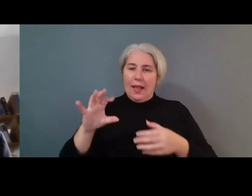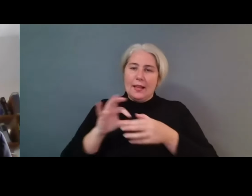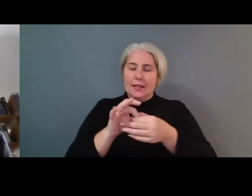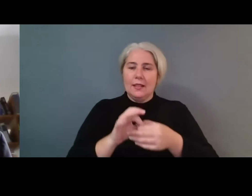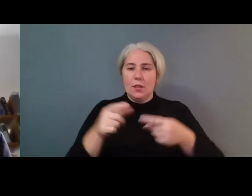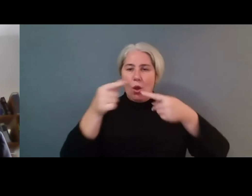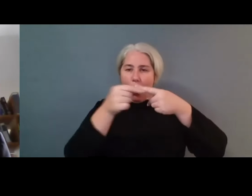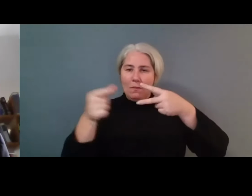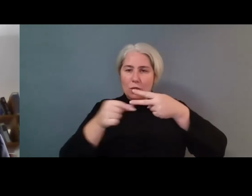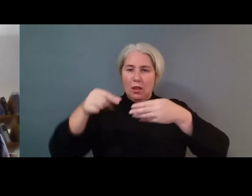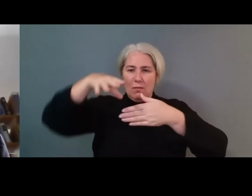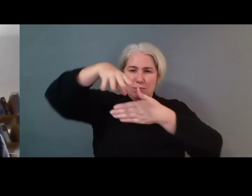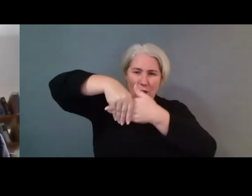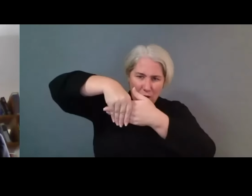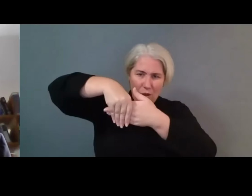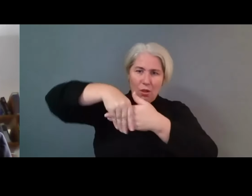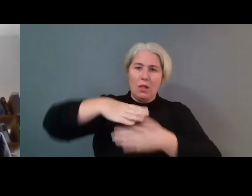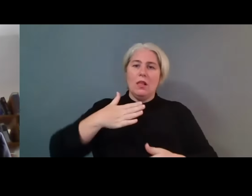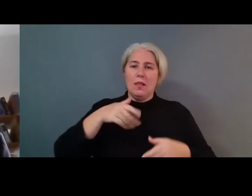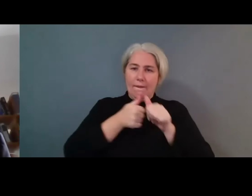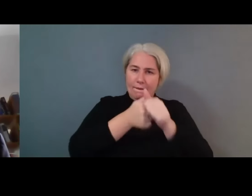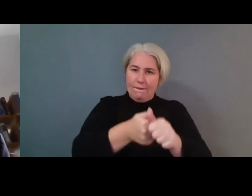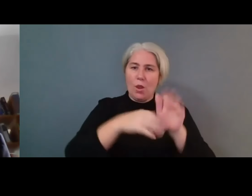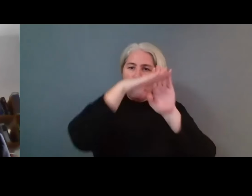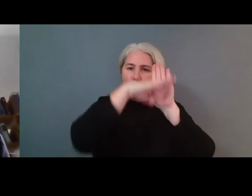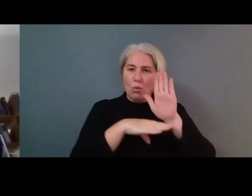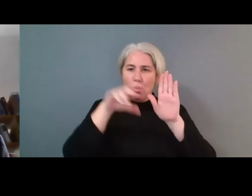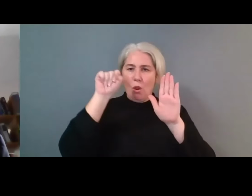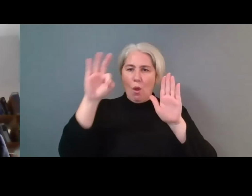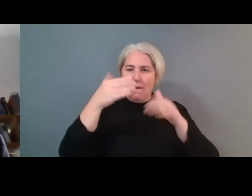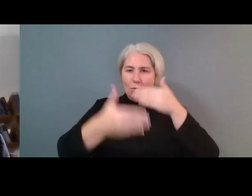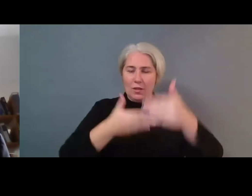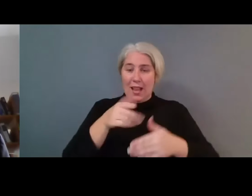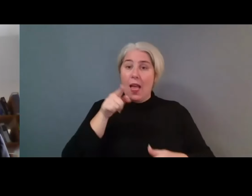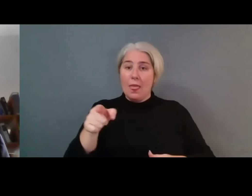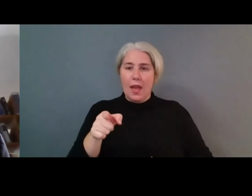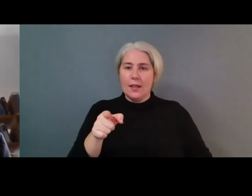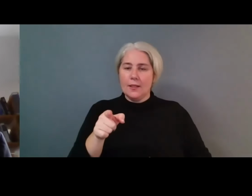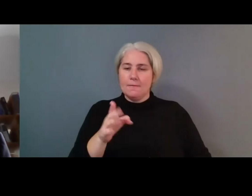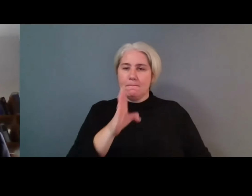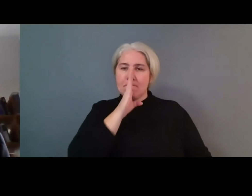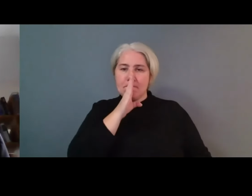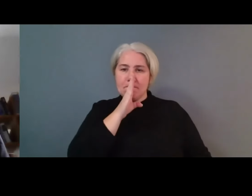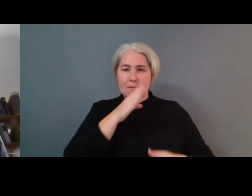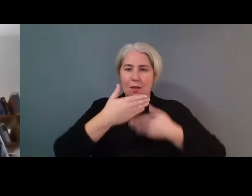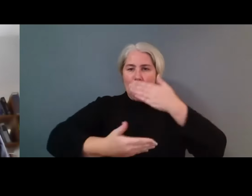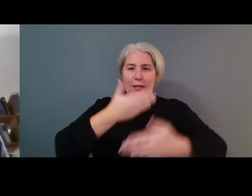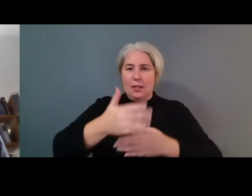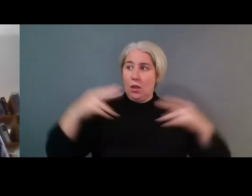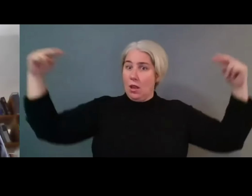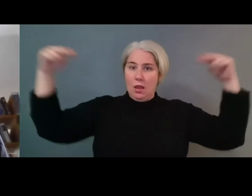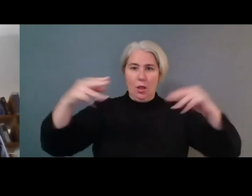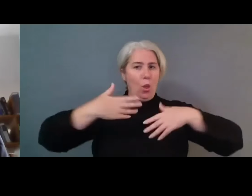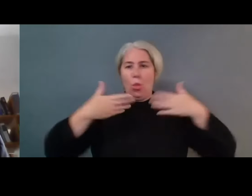and in the rules of procedures. And it is a confidential procedure regarding reliable